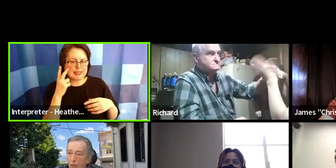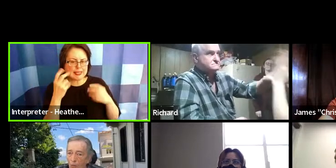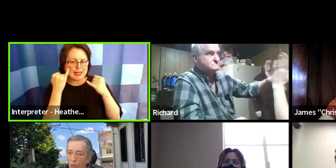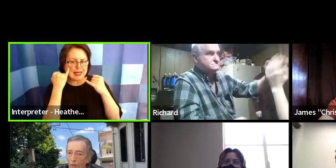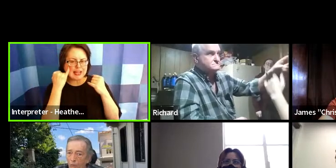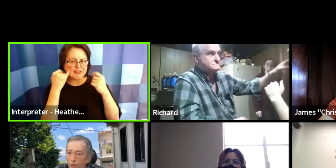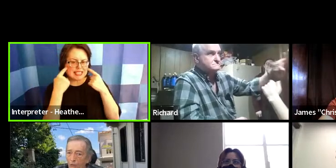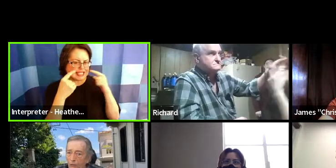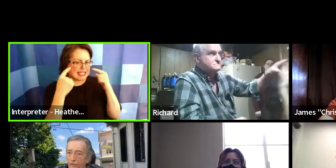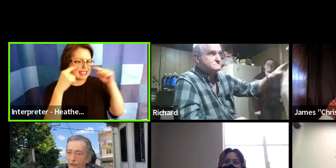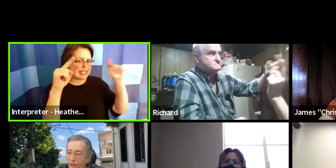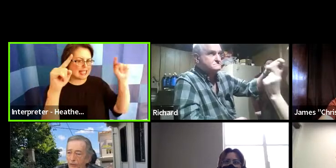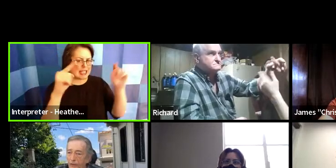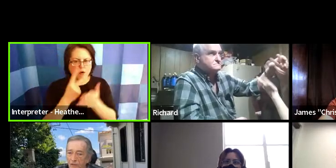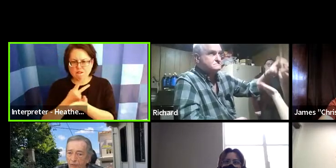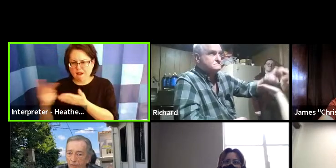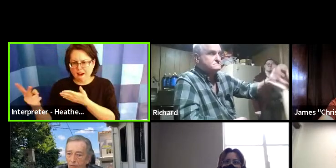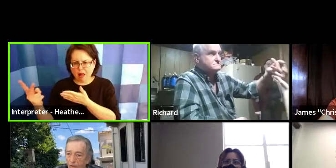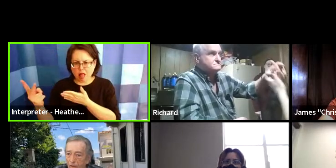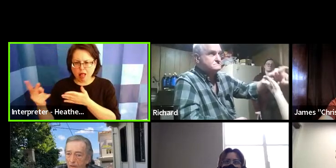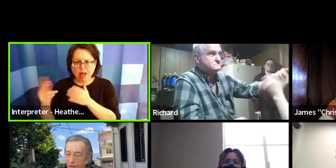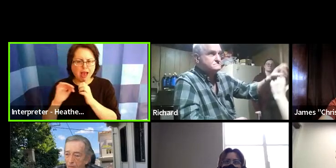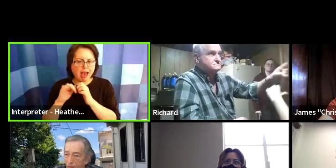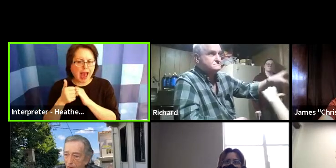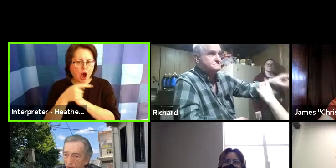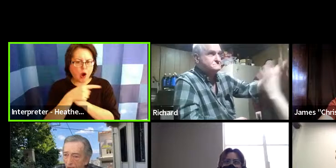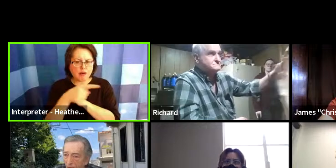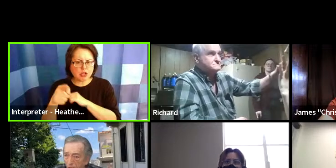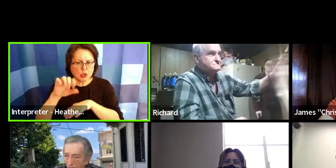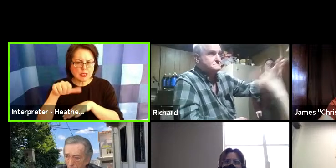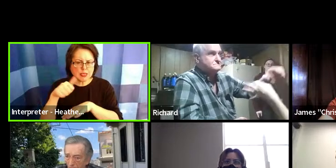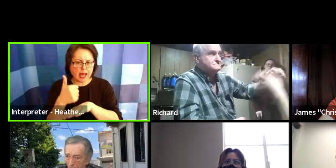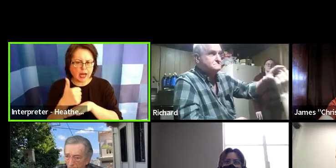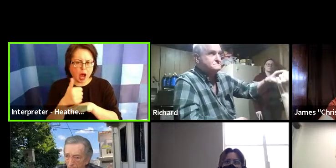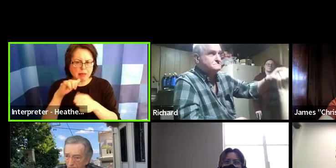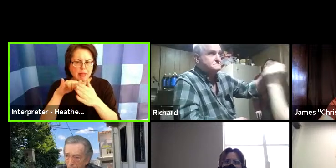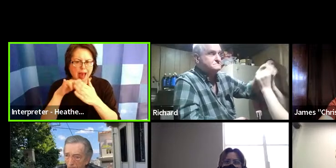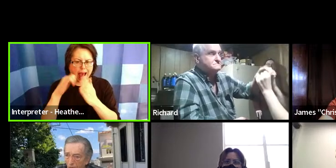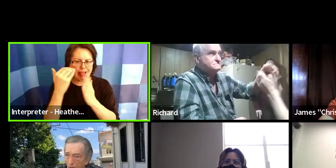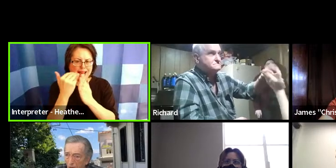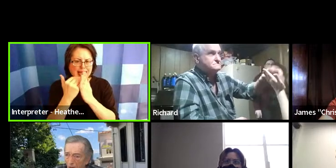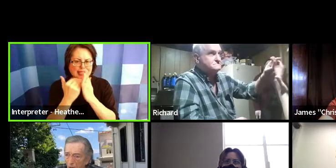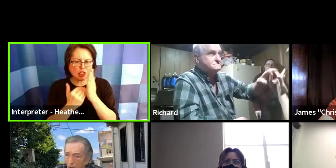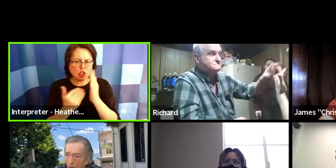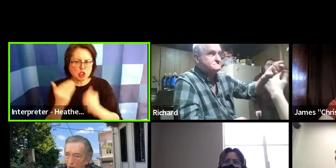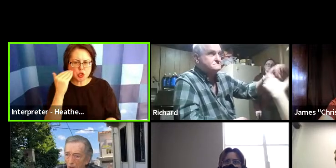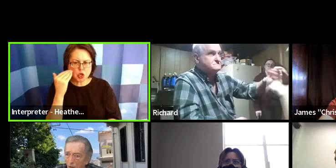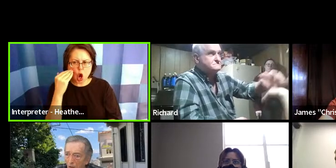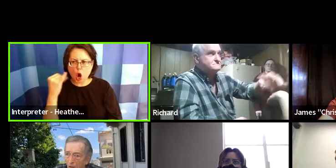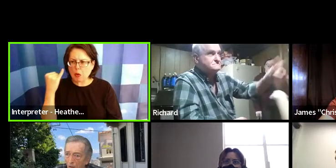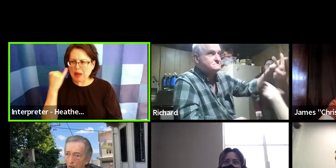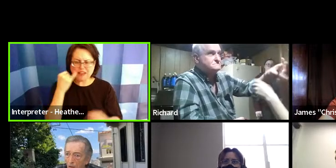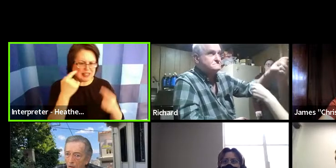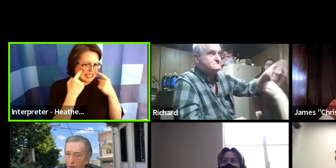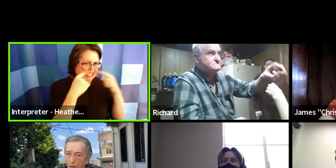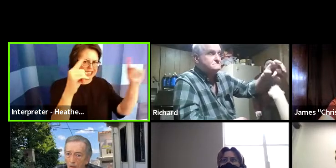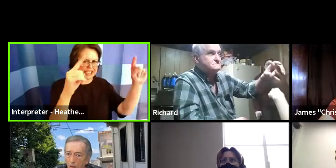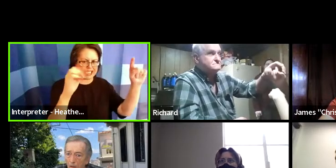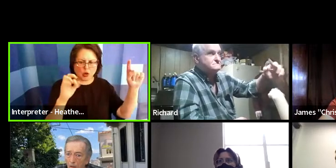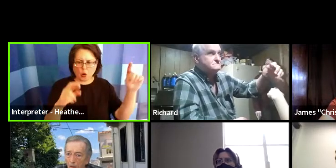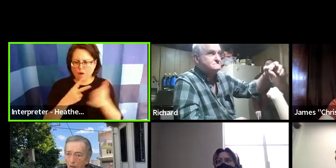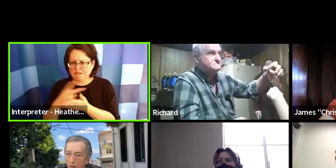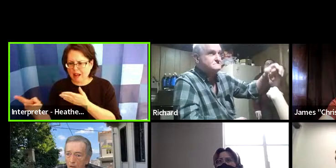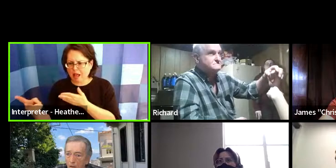failure? What criteria has been set? The decision's already been made to put them